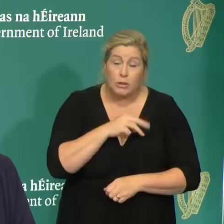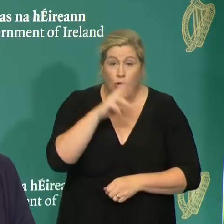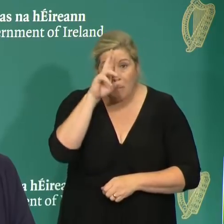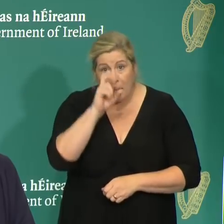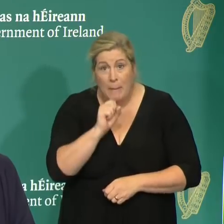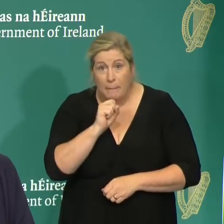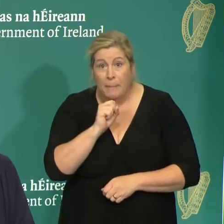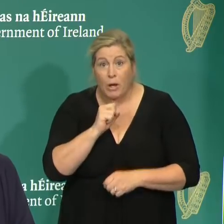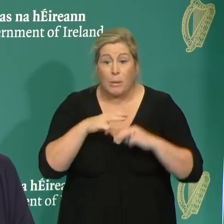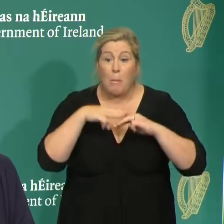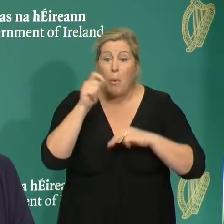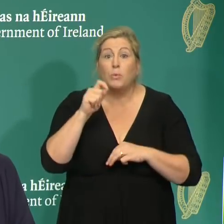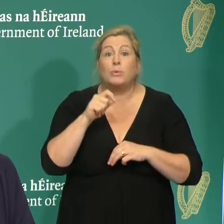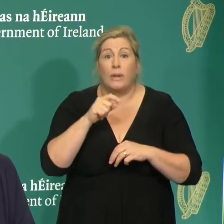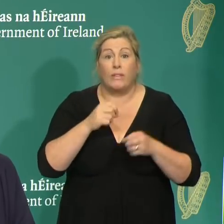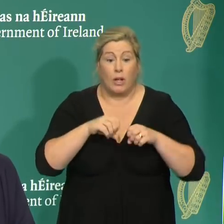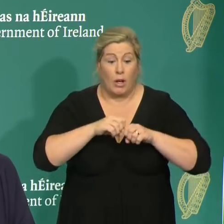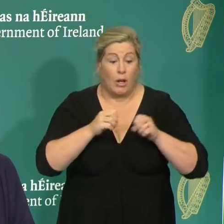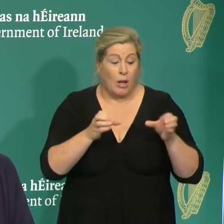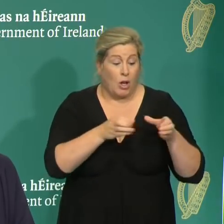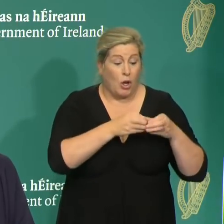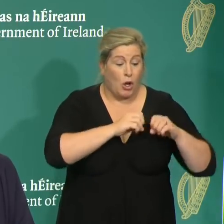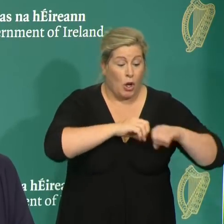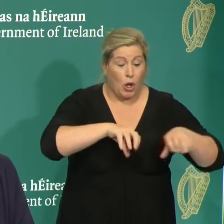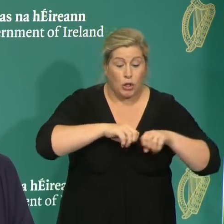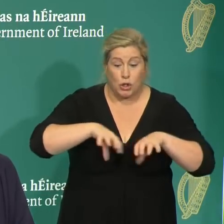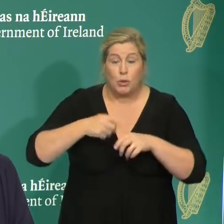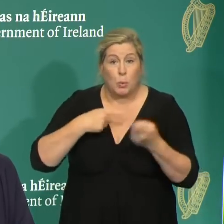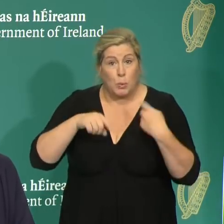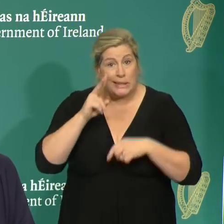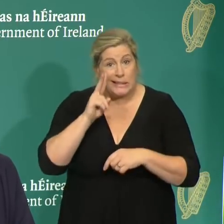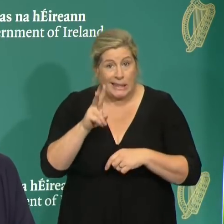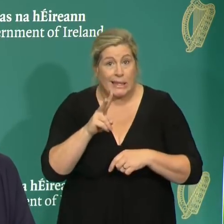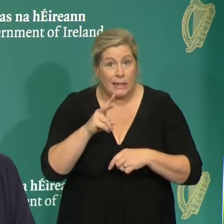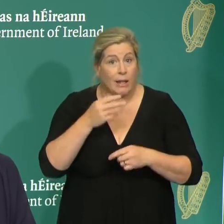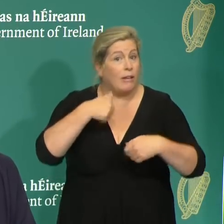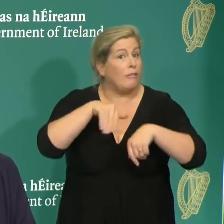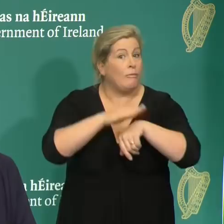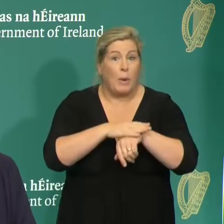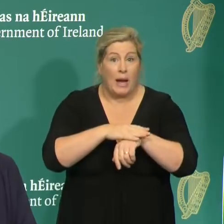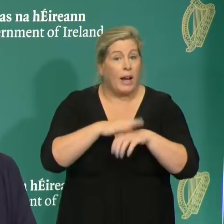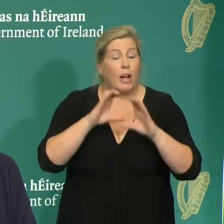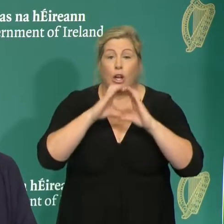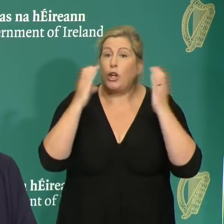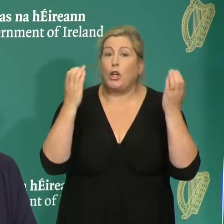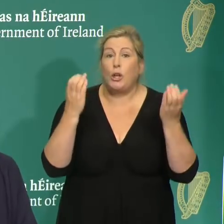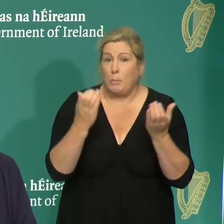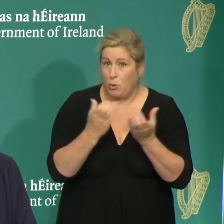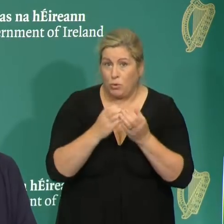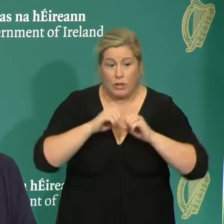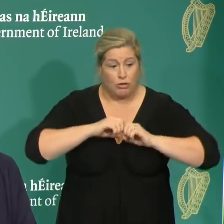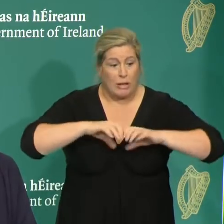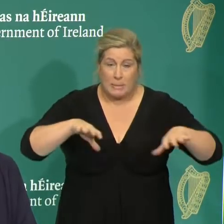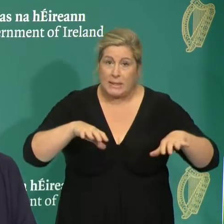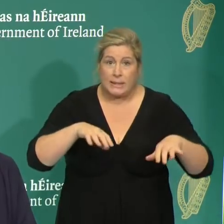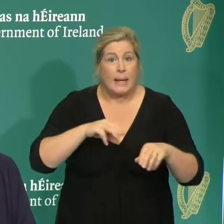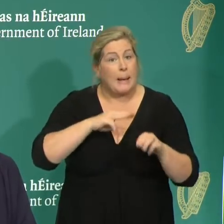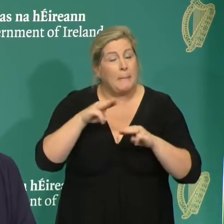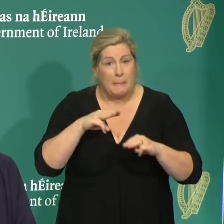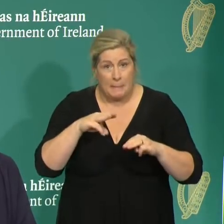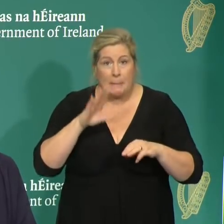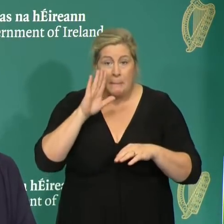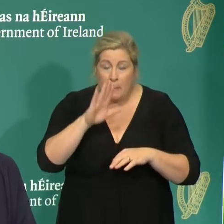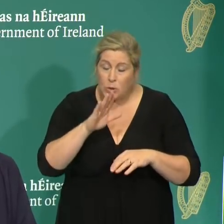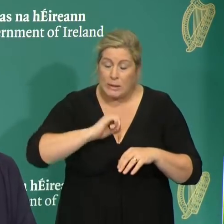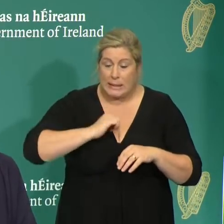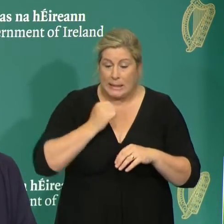are clusters emerging relate to community transmission, where the basic behaviours around limiting our contacts and keeping